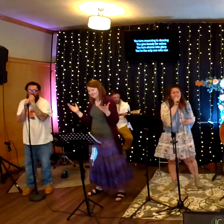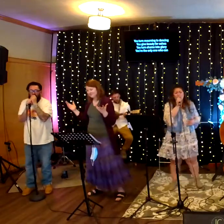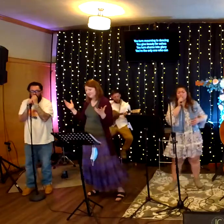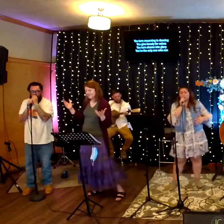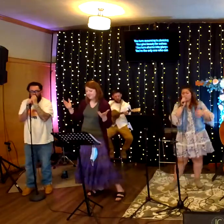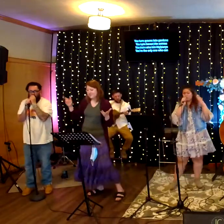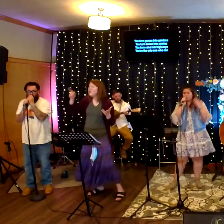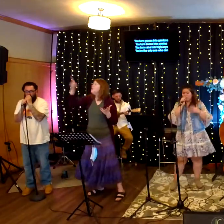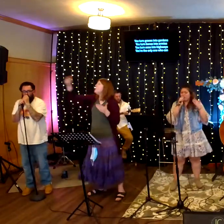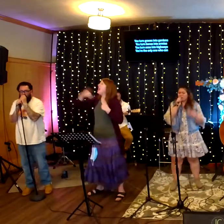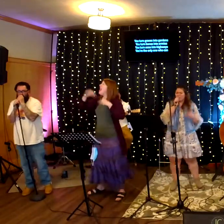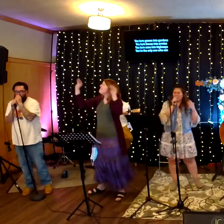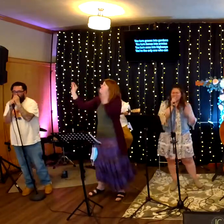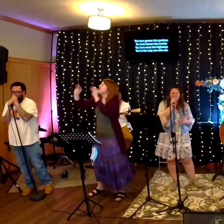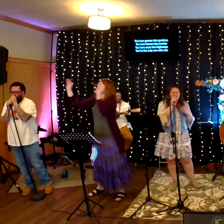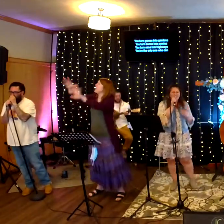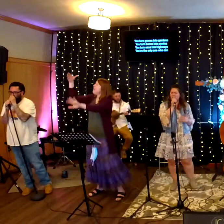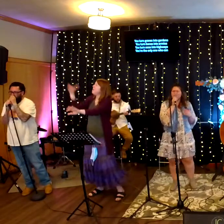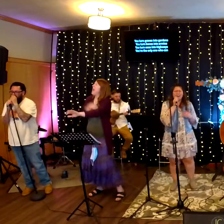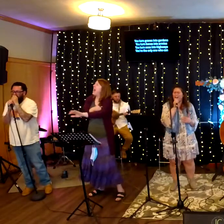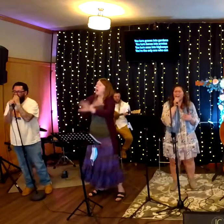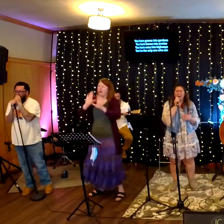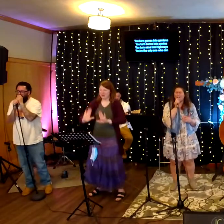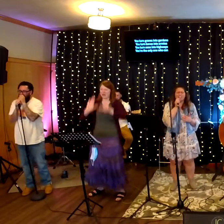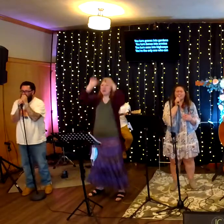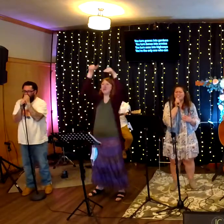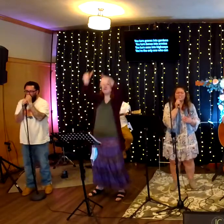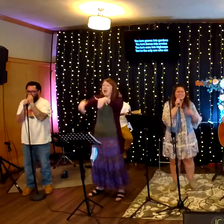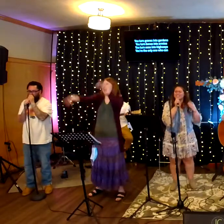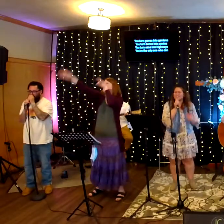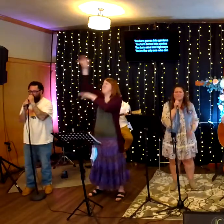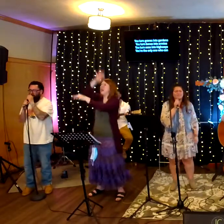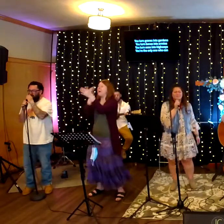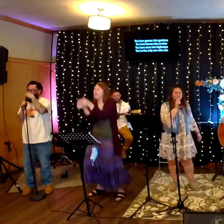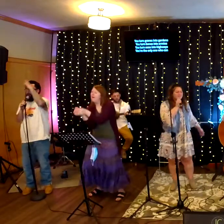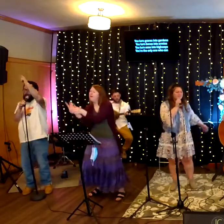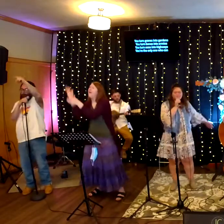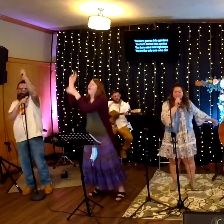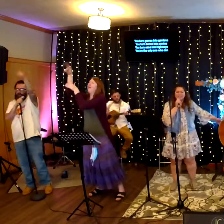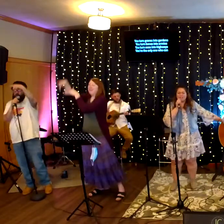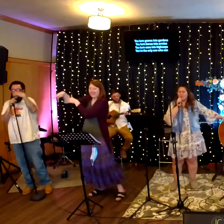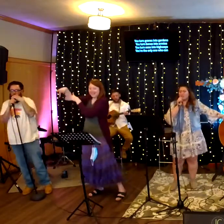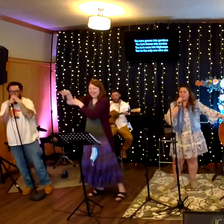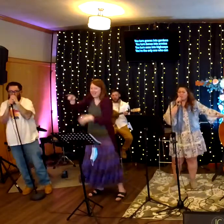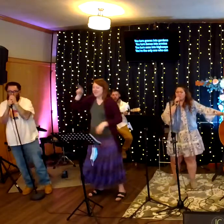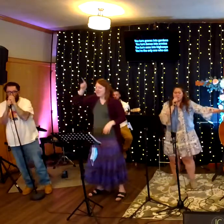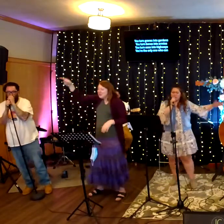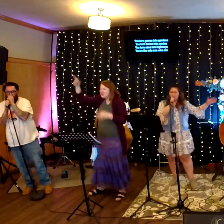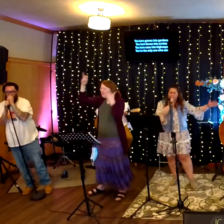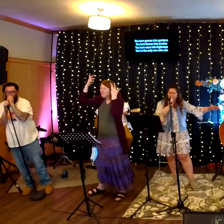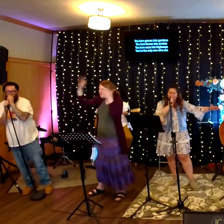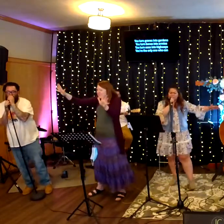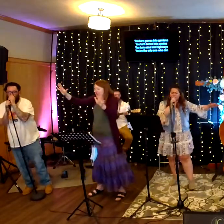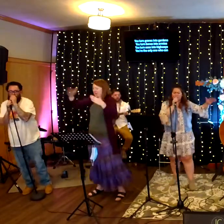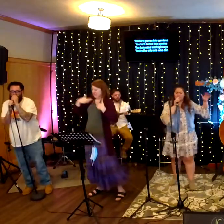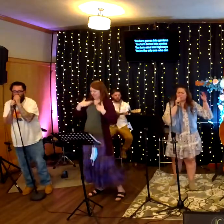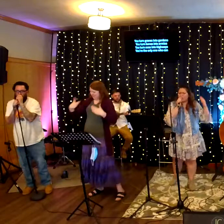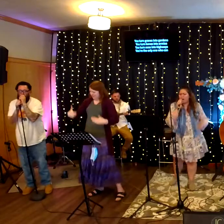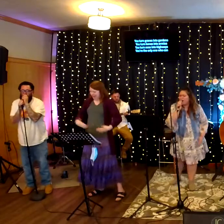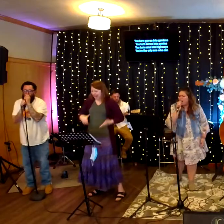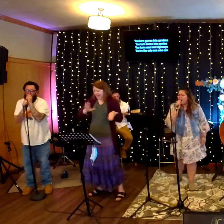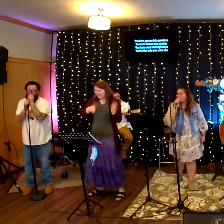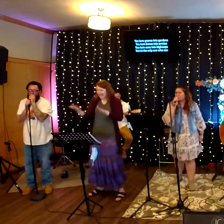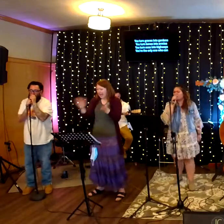can. You turn praise into gardens. You turn bones